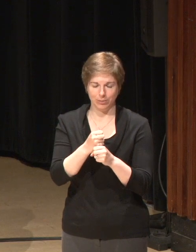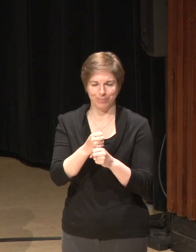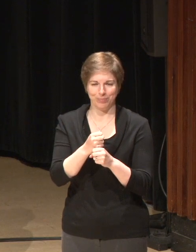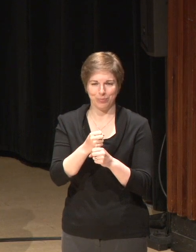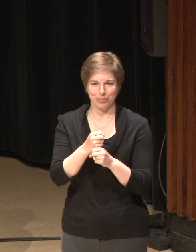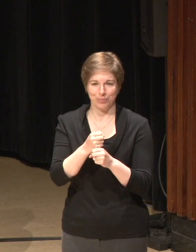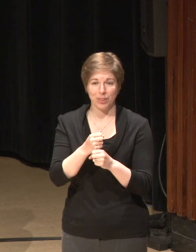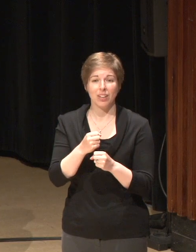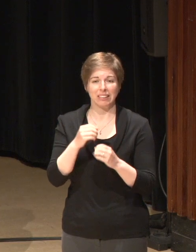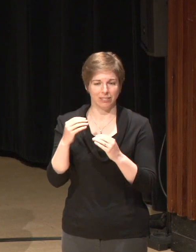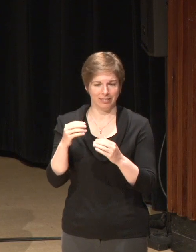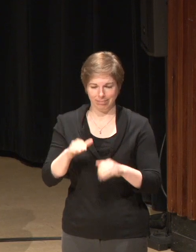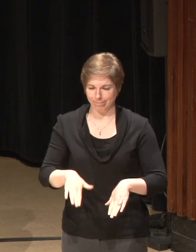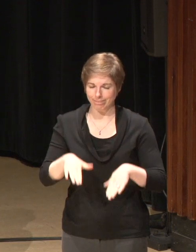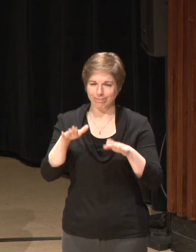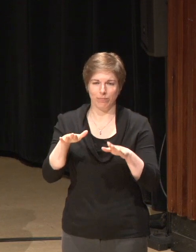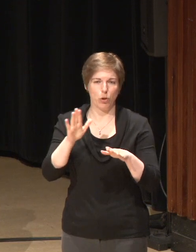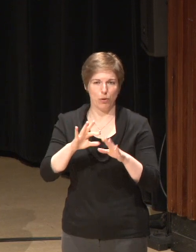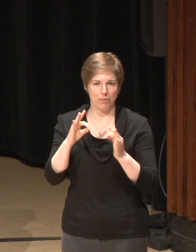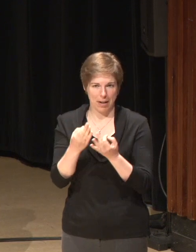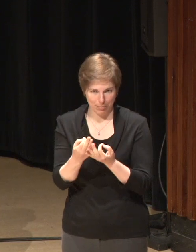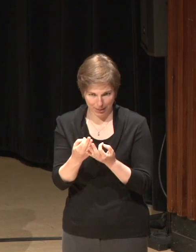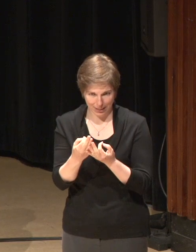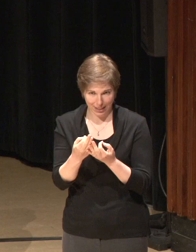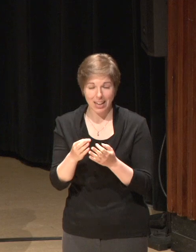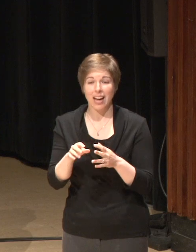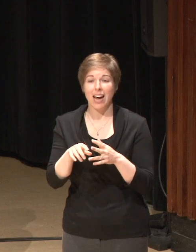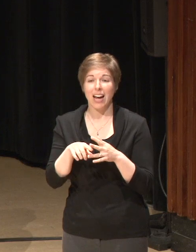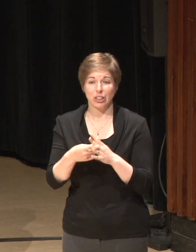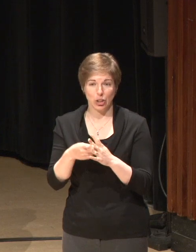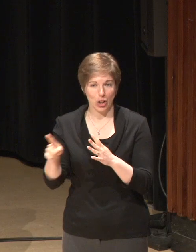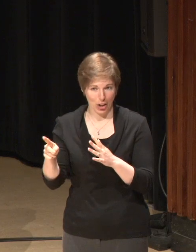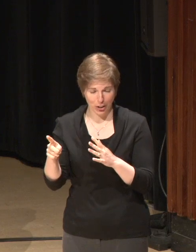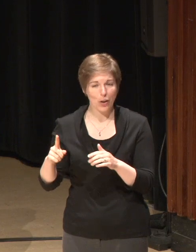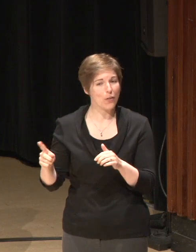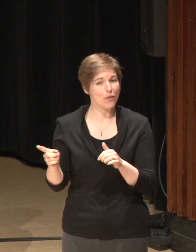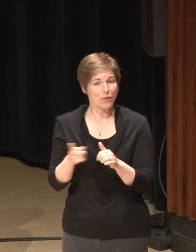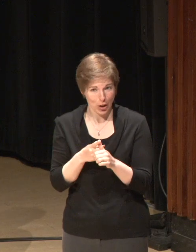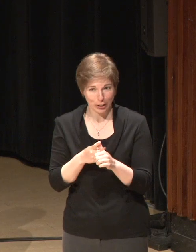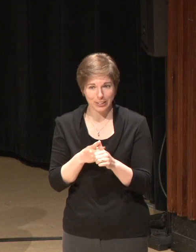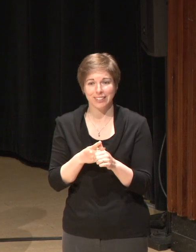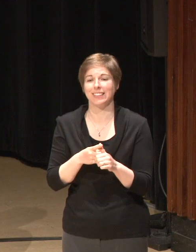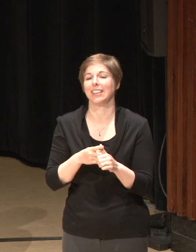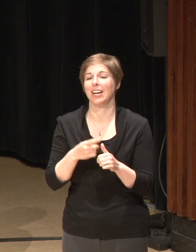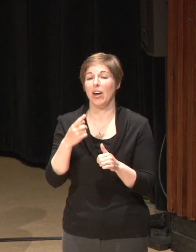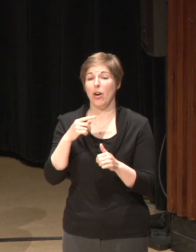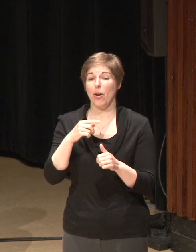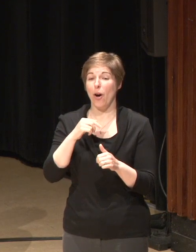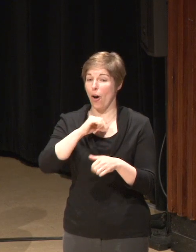Nova Scotia's first all-female, full-contact roller derby league.